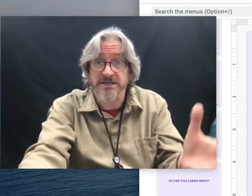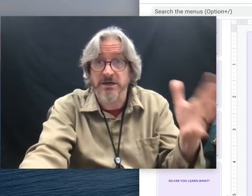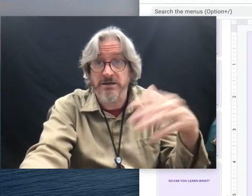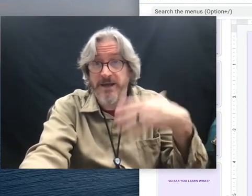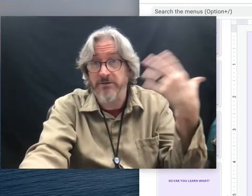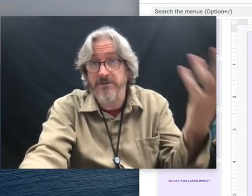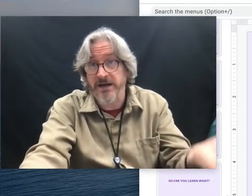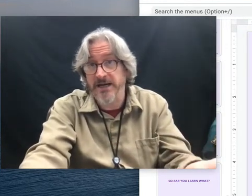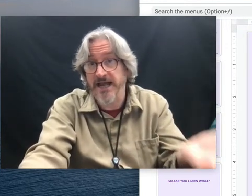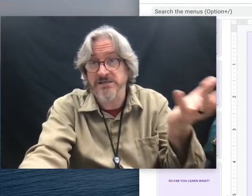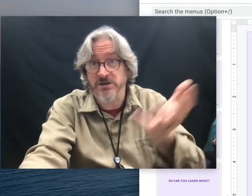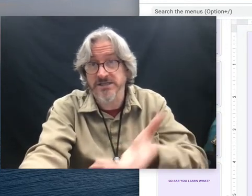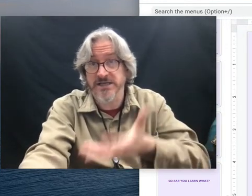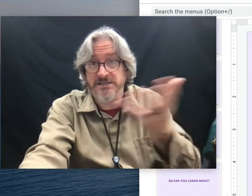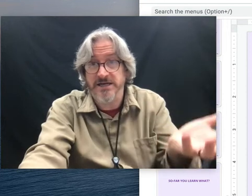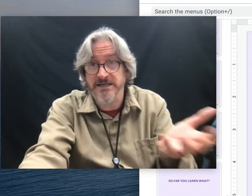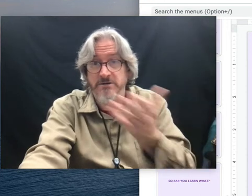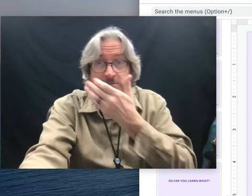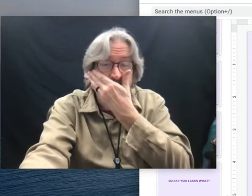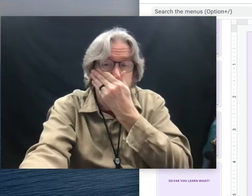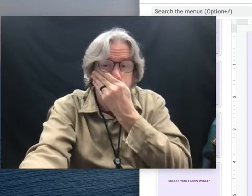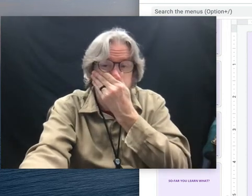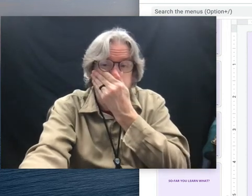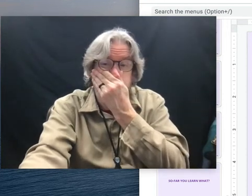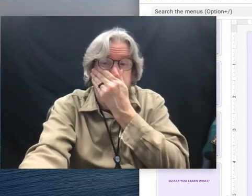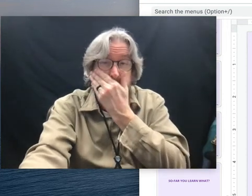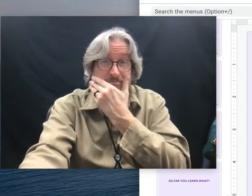flat tire, battery, ran out of gas, lost keys, locked out,